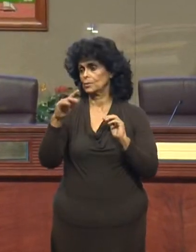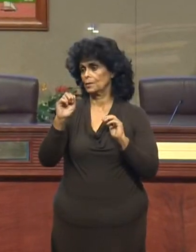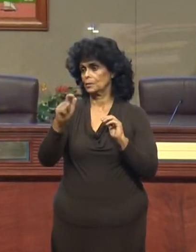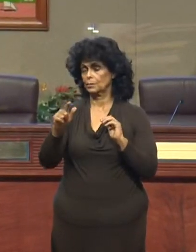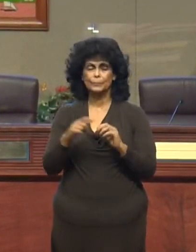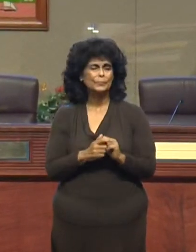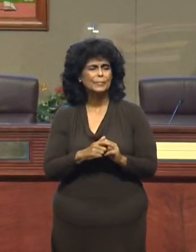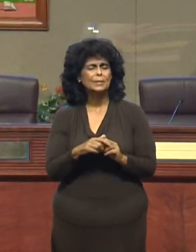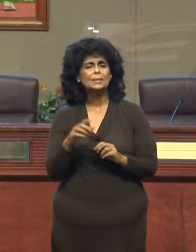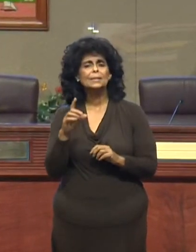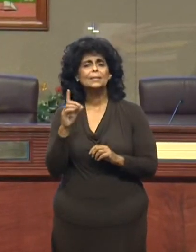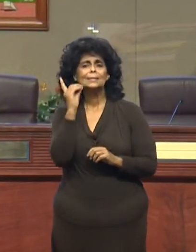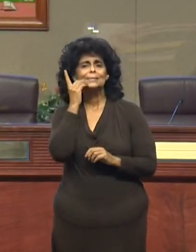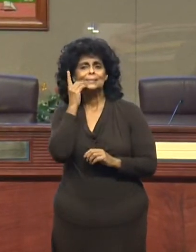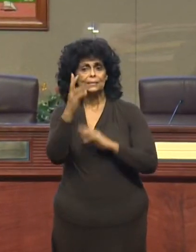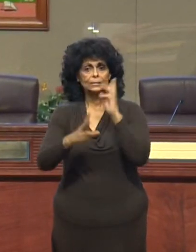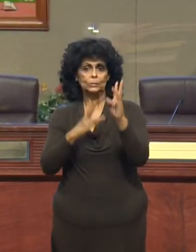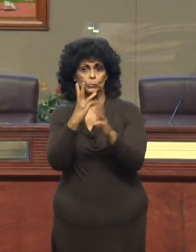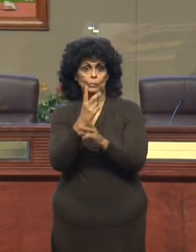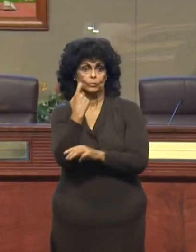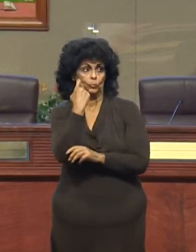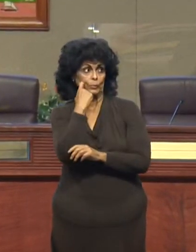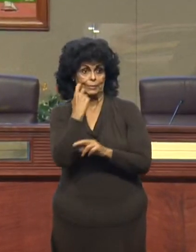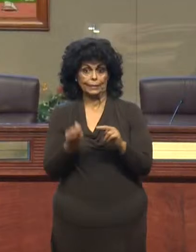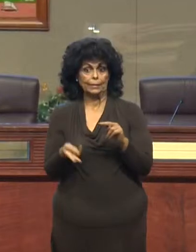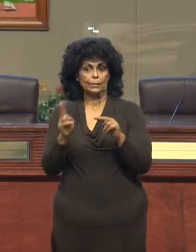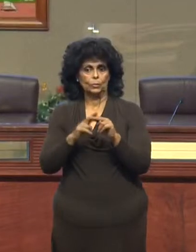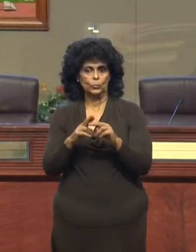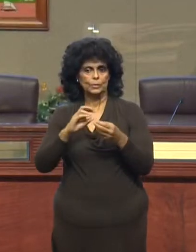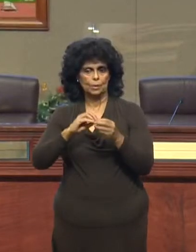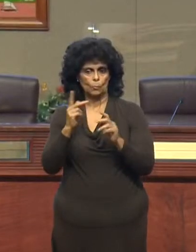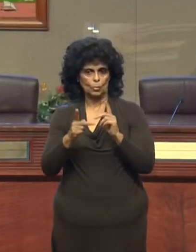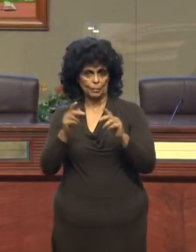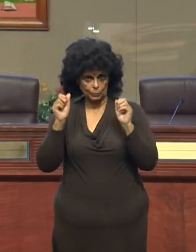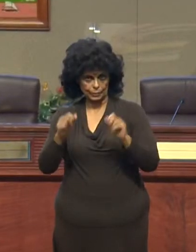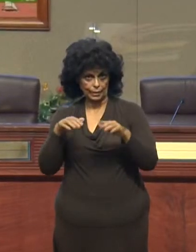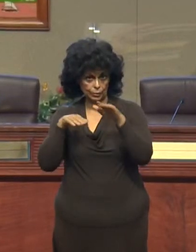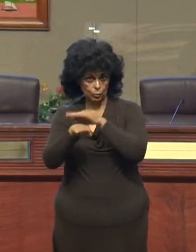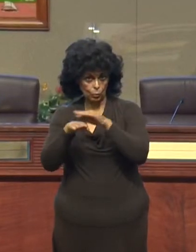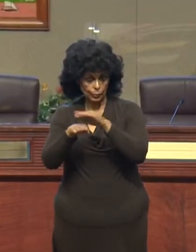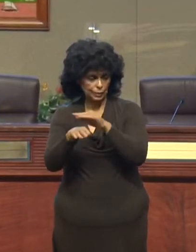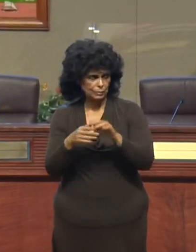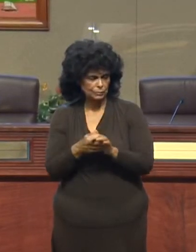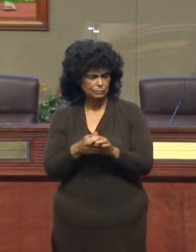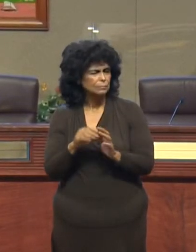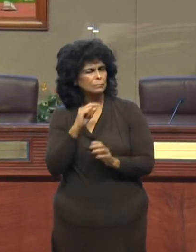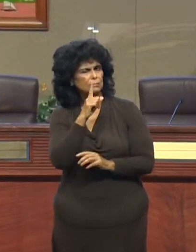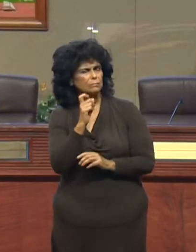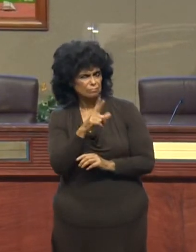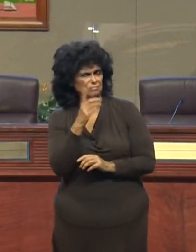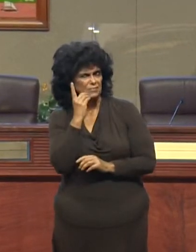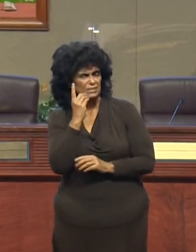World recently increased its attendance capacity in the past few days. Did Disney brief you on what the news